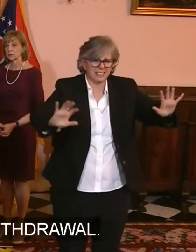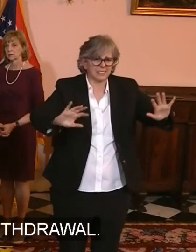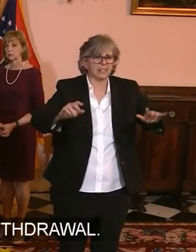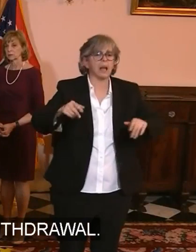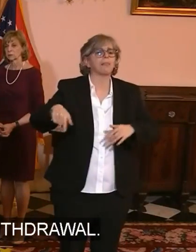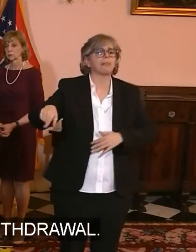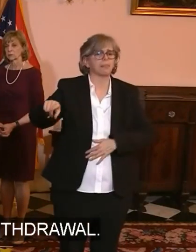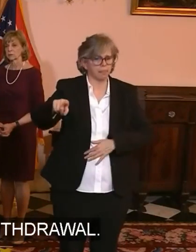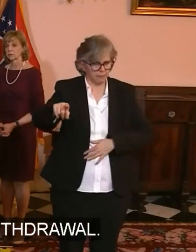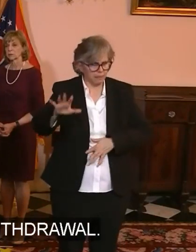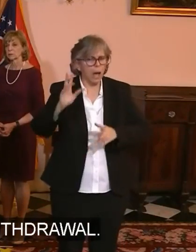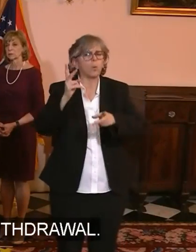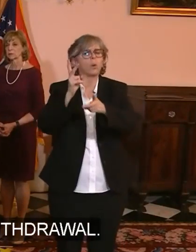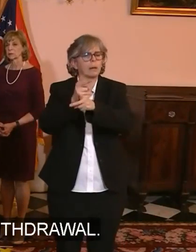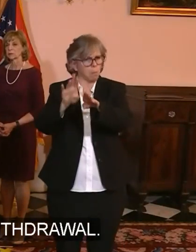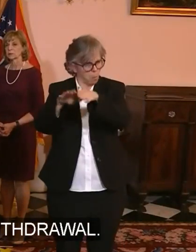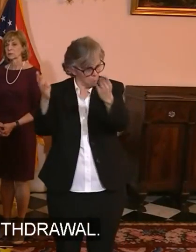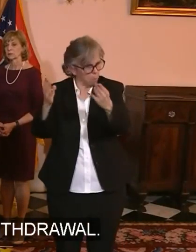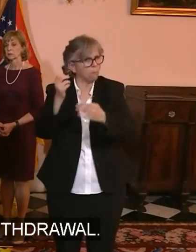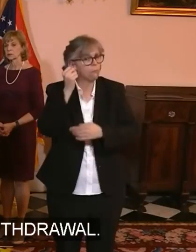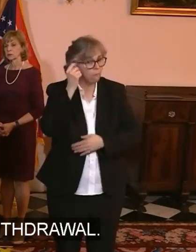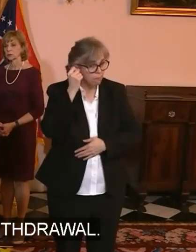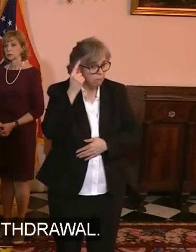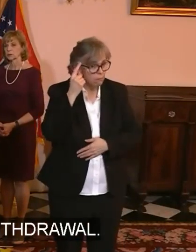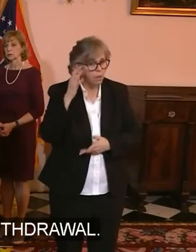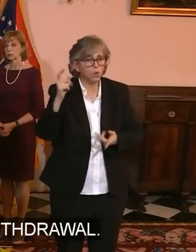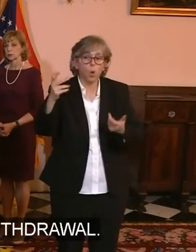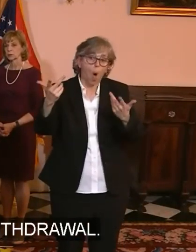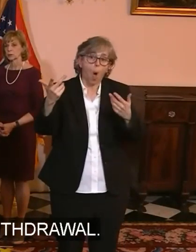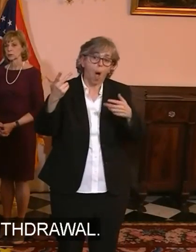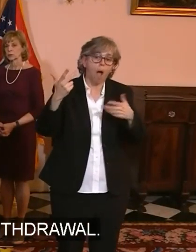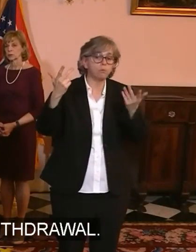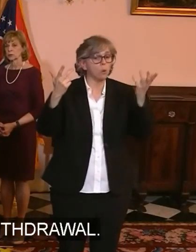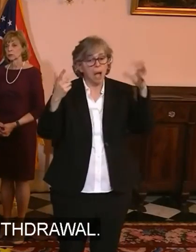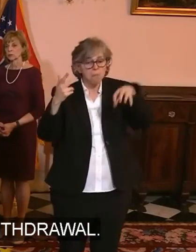their drive-throughs, their